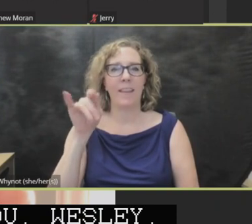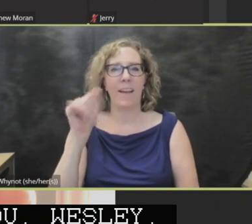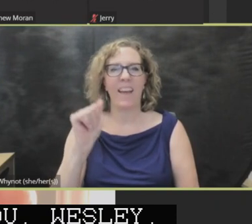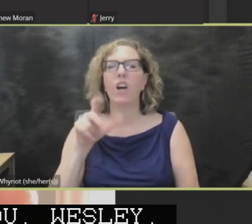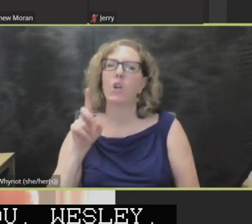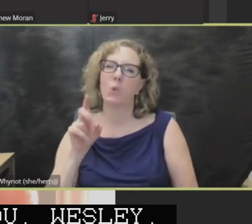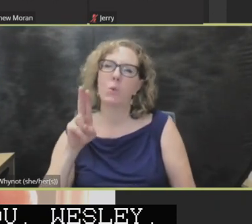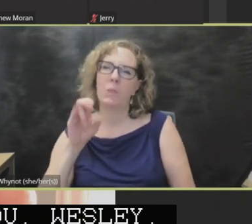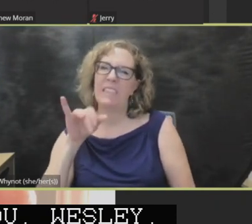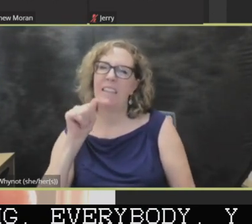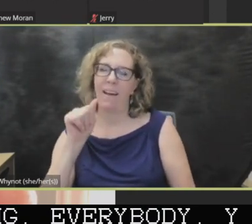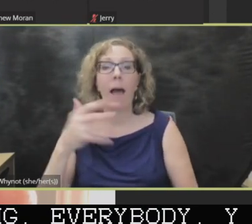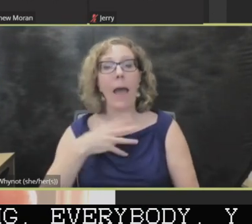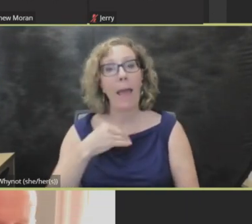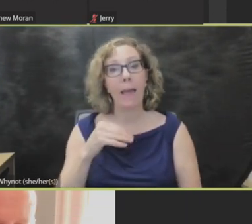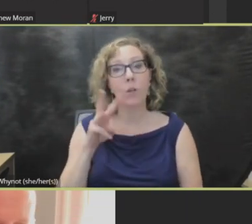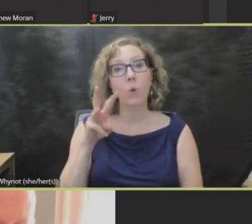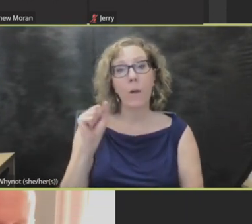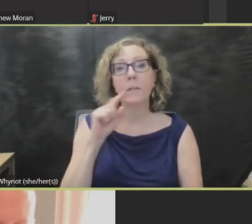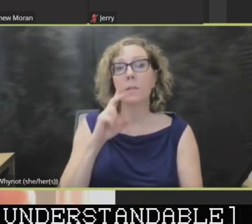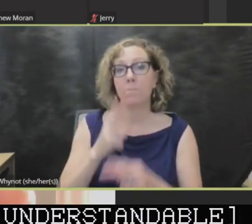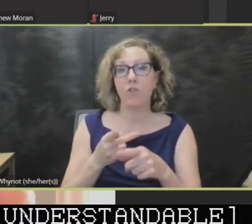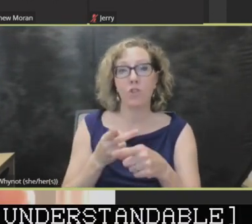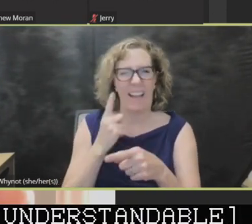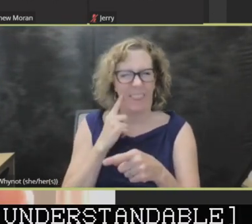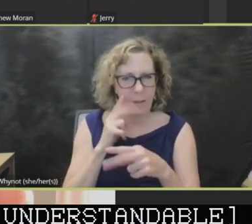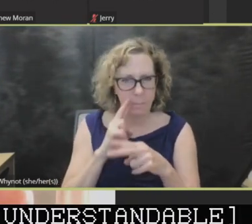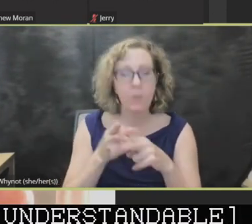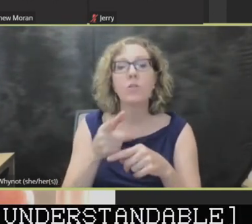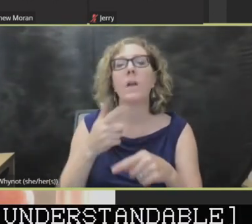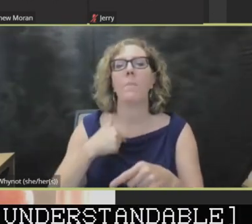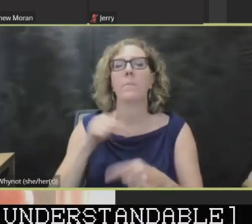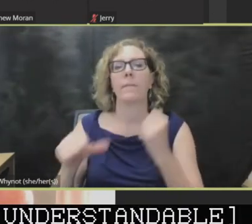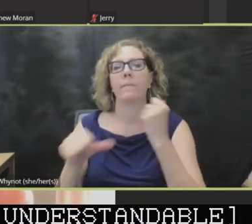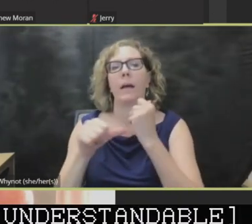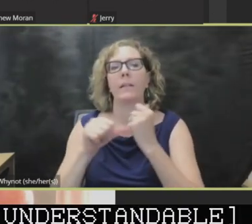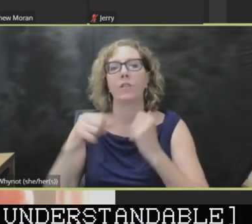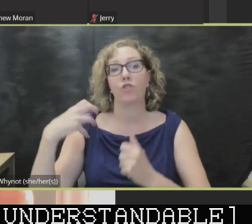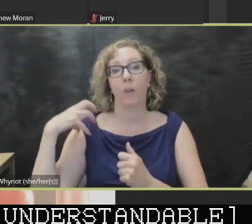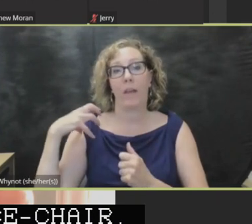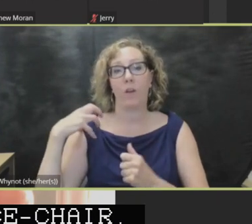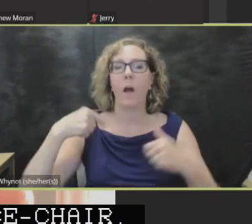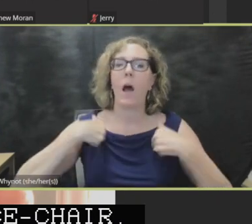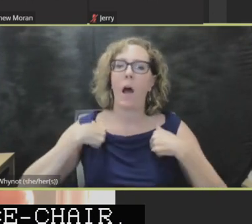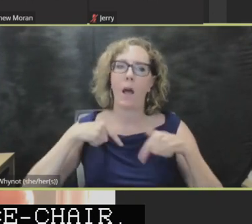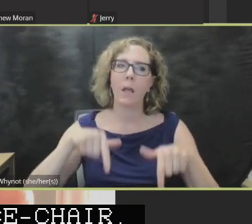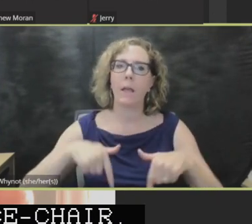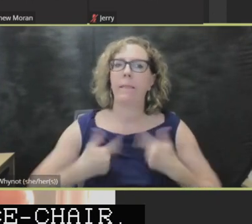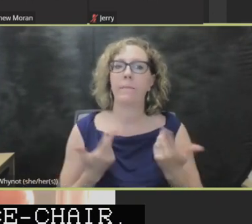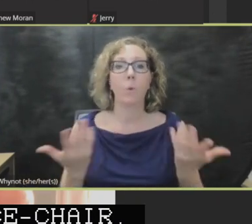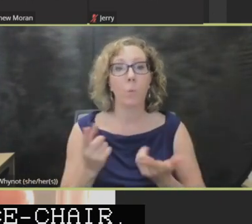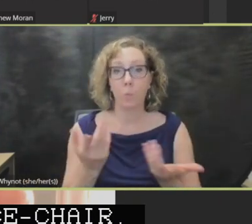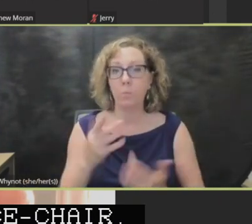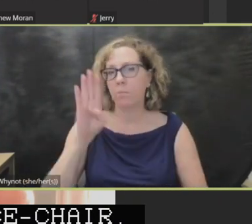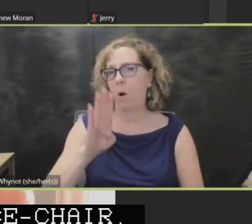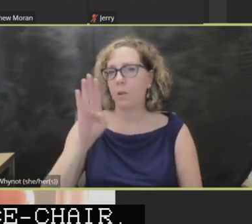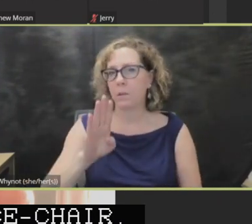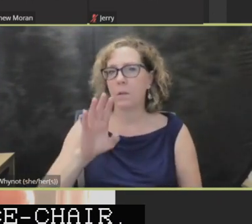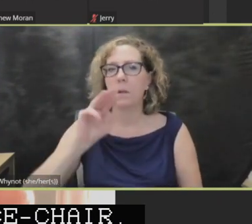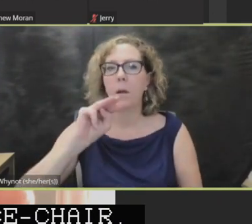mentioned, I'm the vice chair, and I am in Boston, specifically in Mission Hill. Thank you very